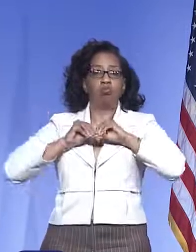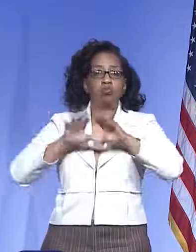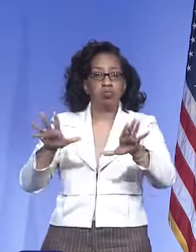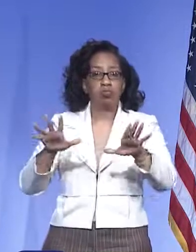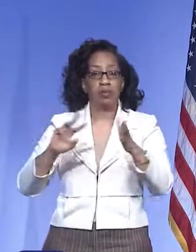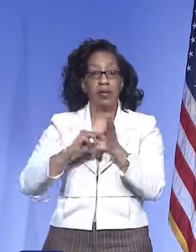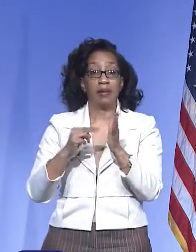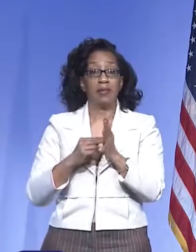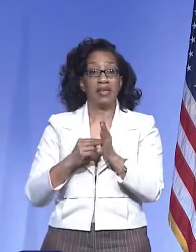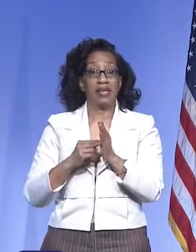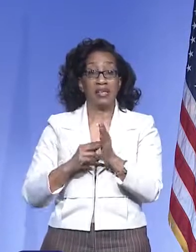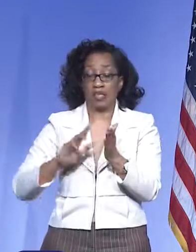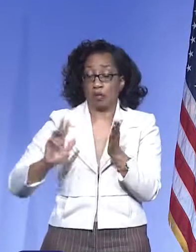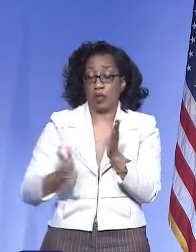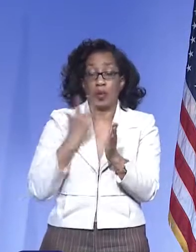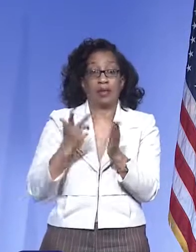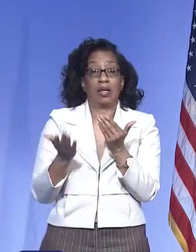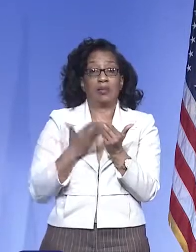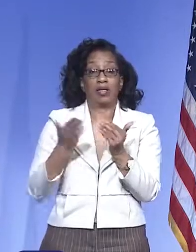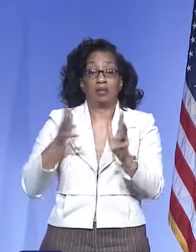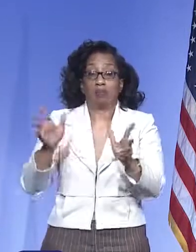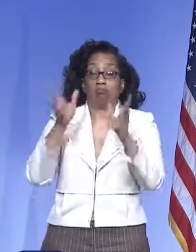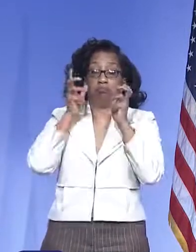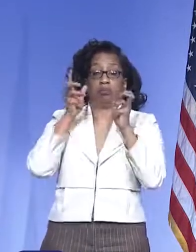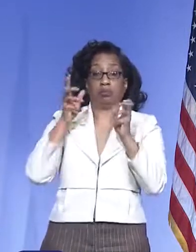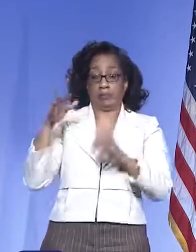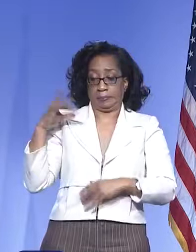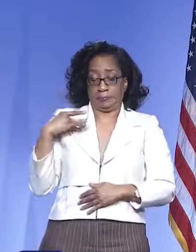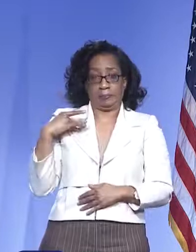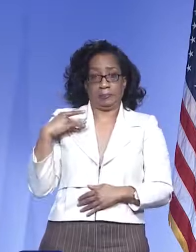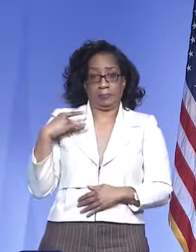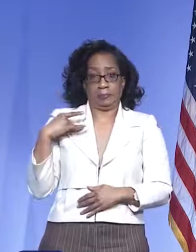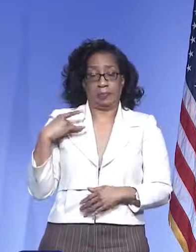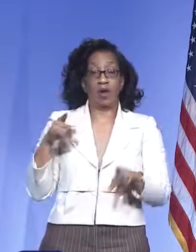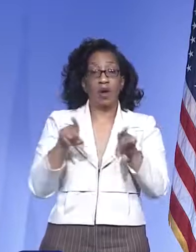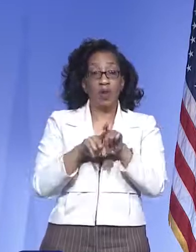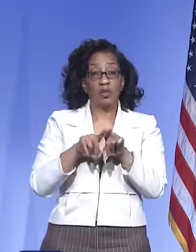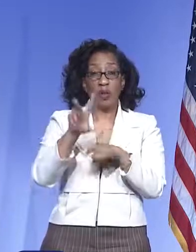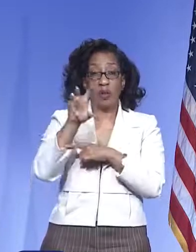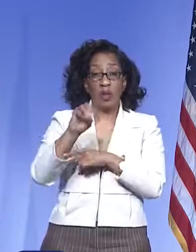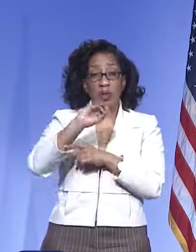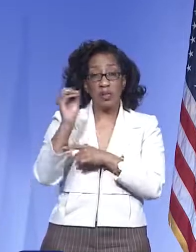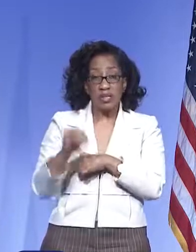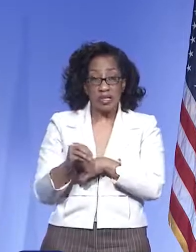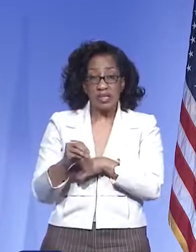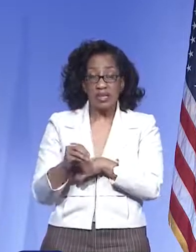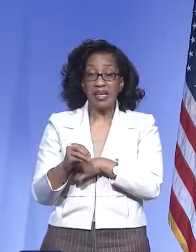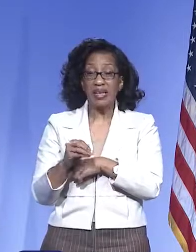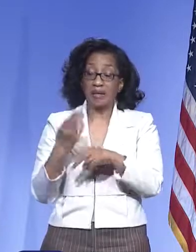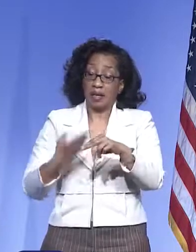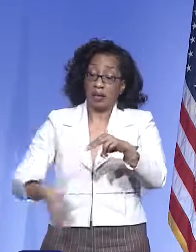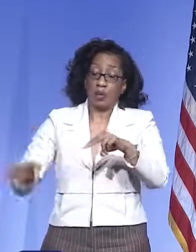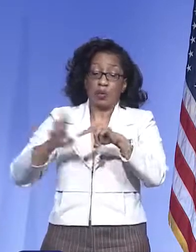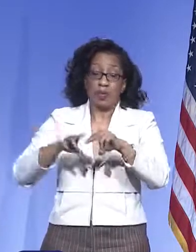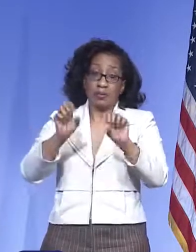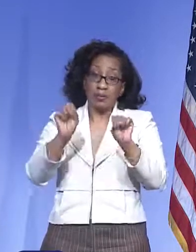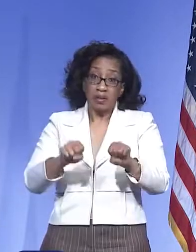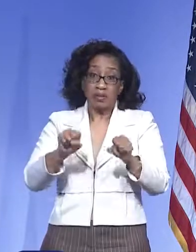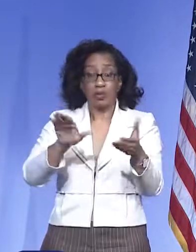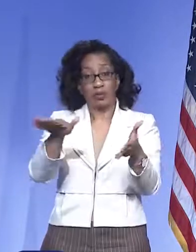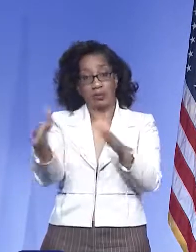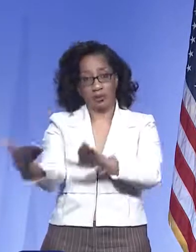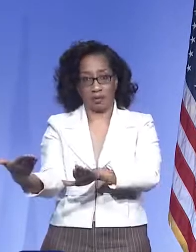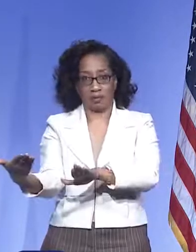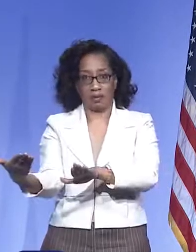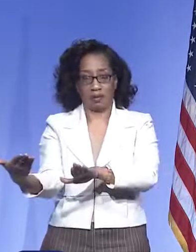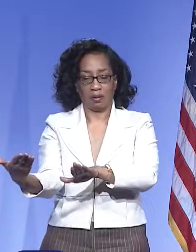to catch. And it's also about 30% more lethal. So it has a higher mortality rate attached